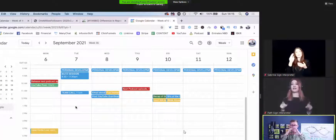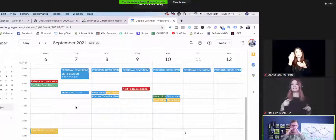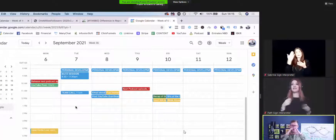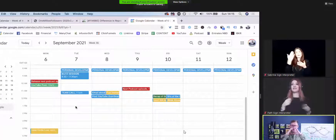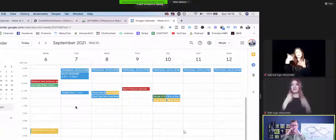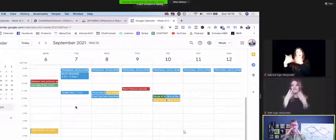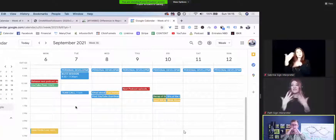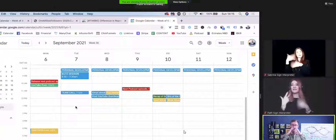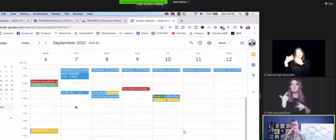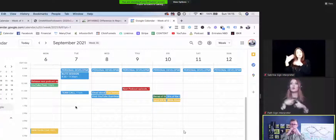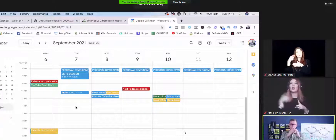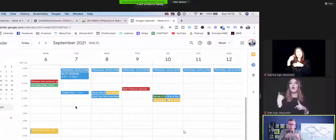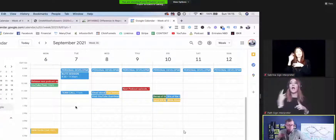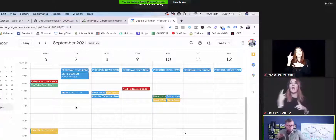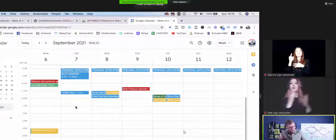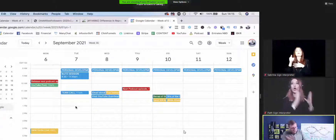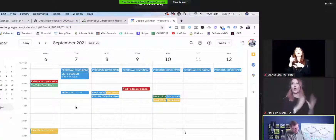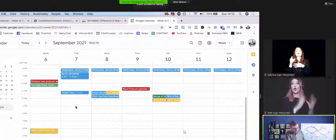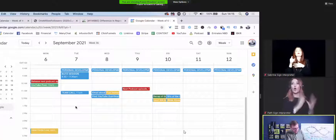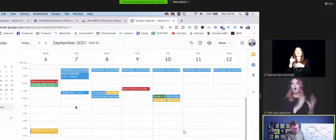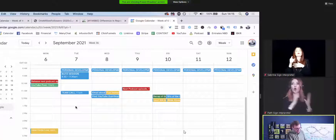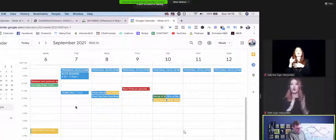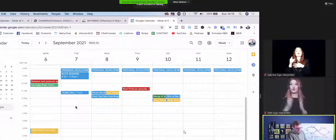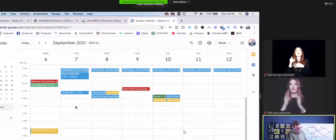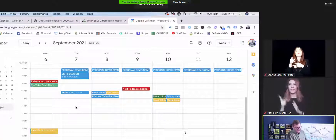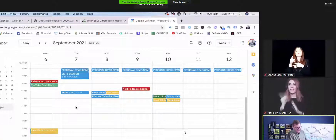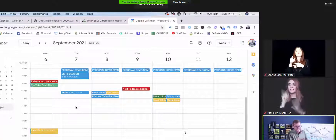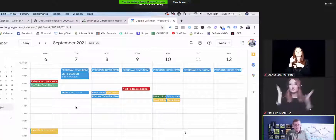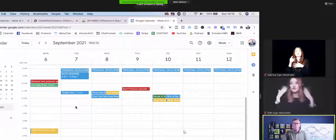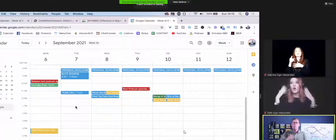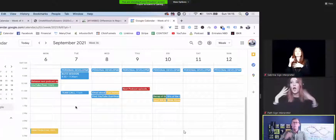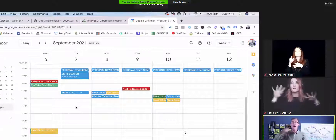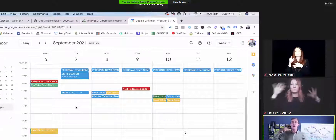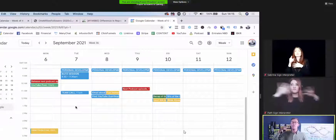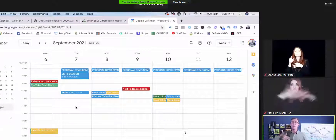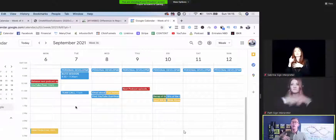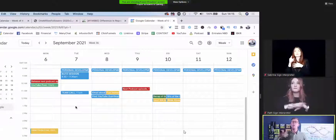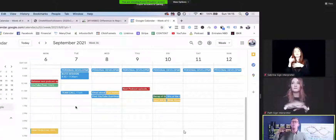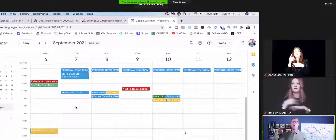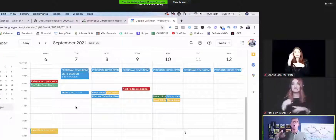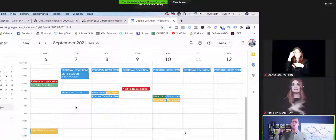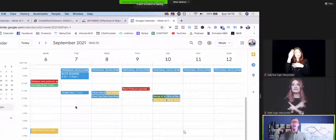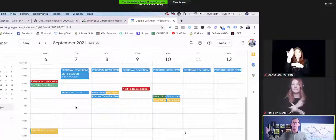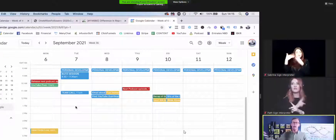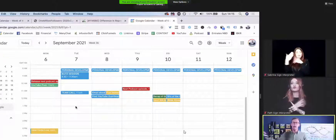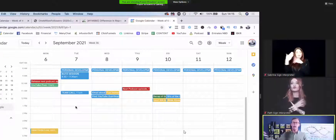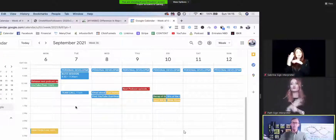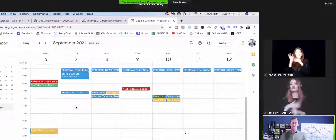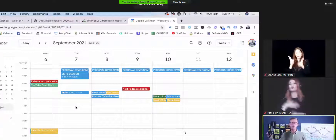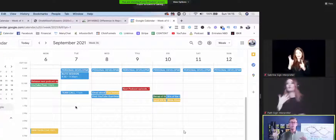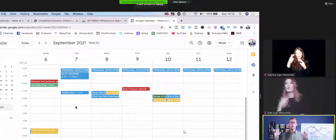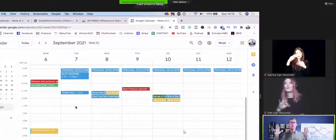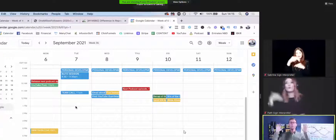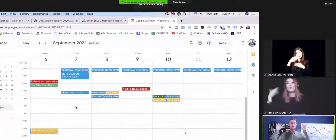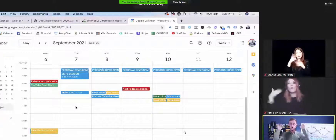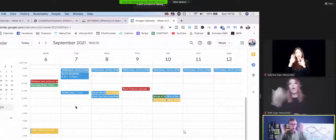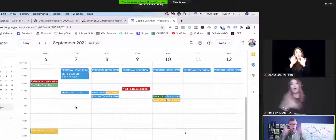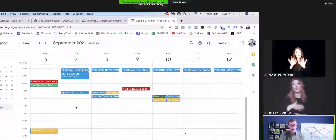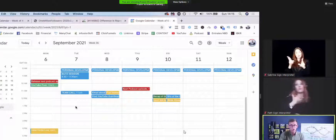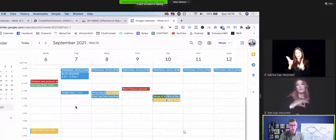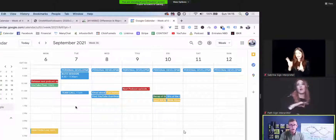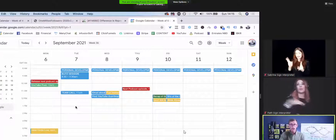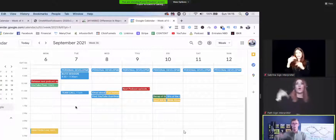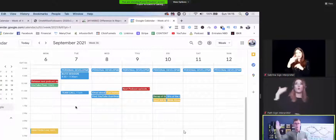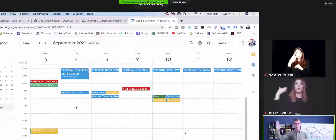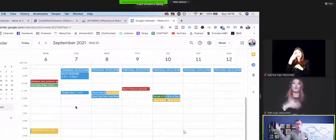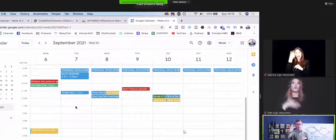like a square floppy disk. You put it in, and if the memory was more than 8 megabytes, the computer would just crash,